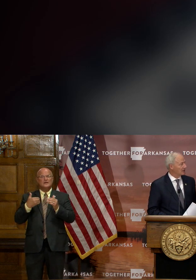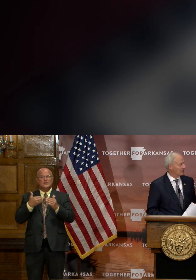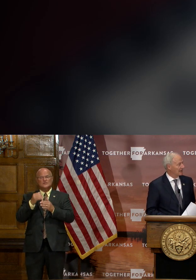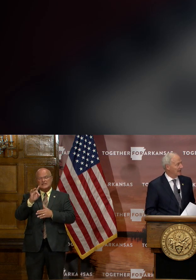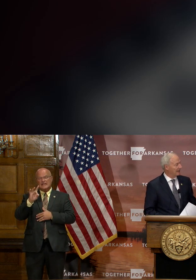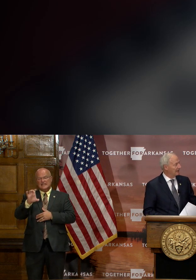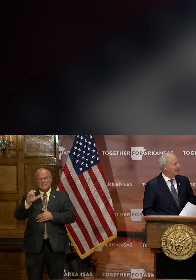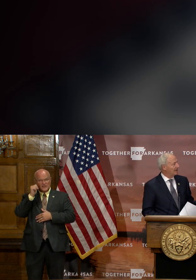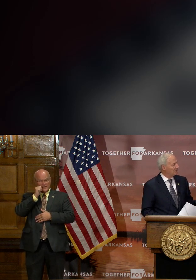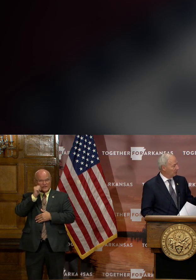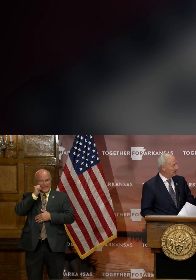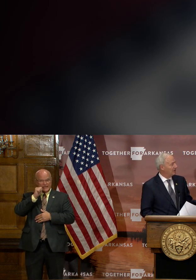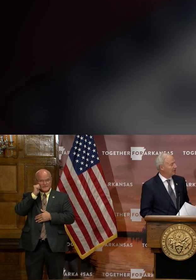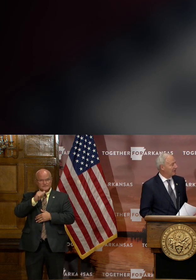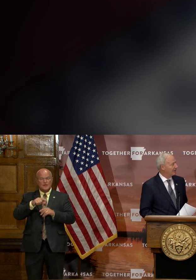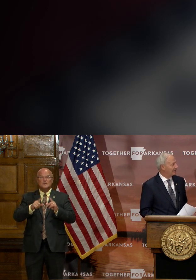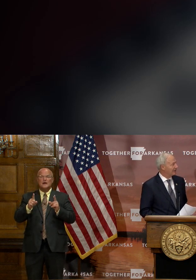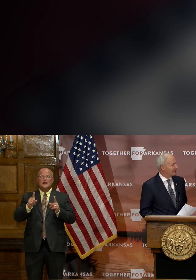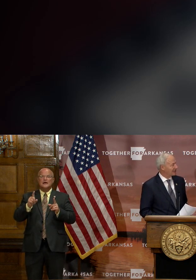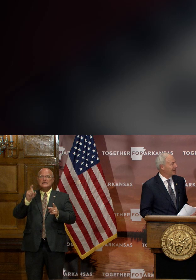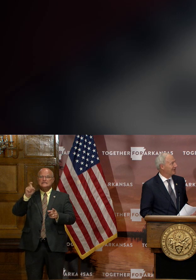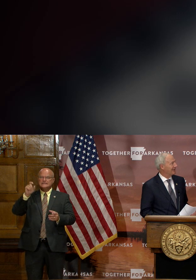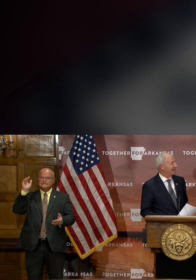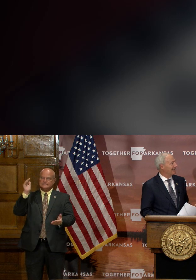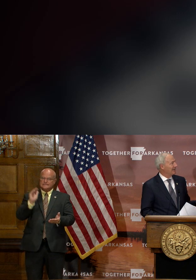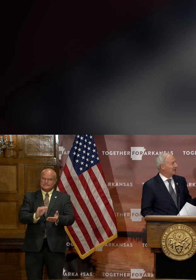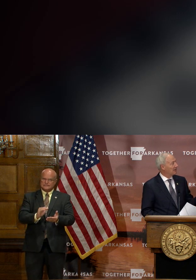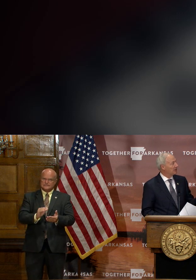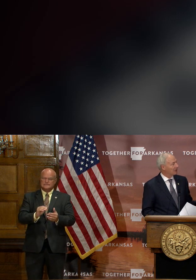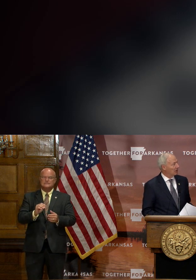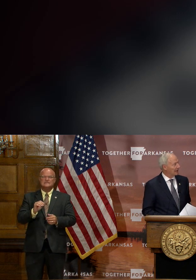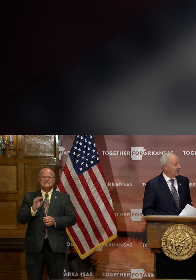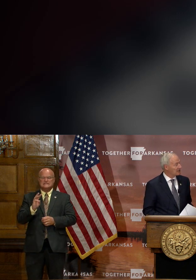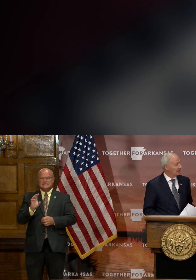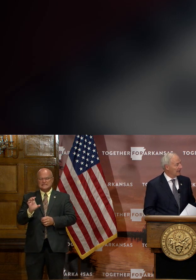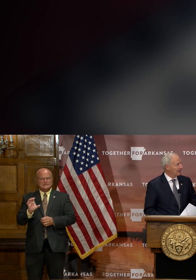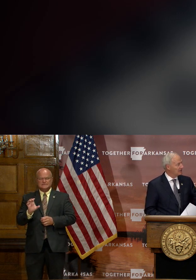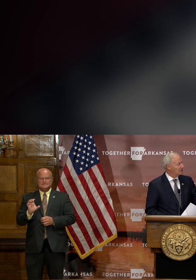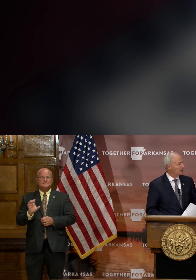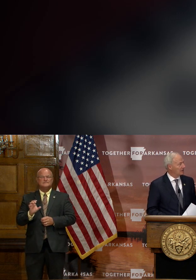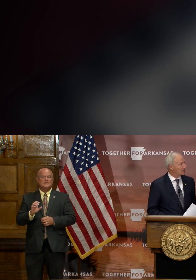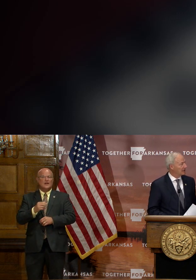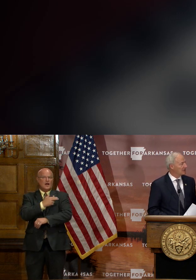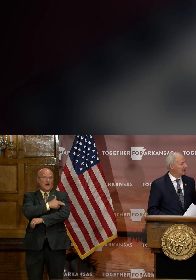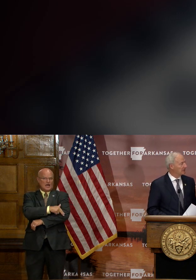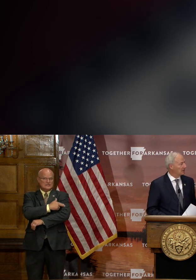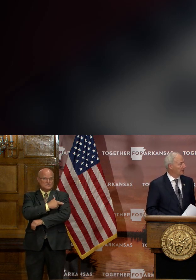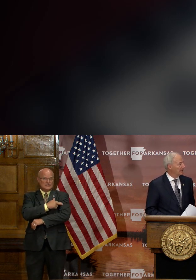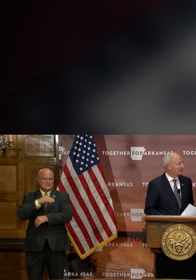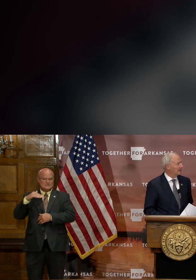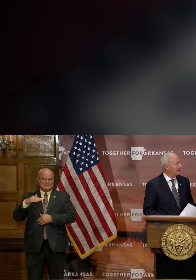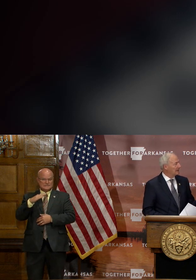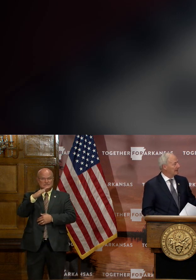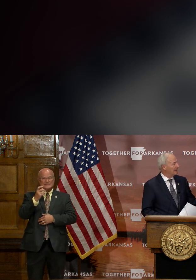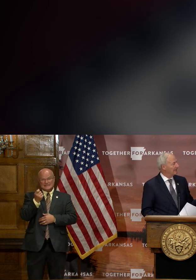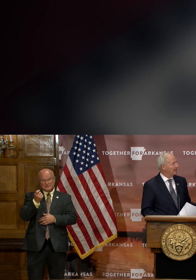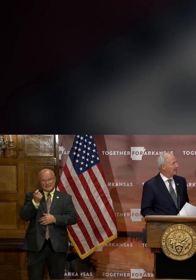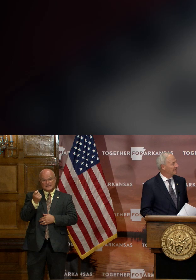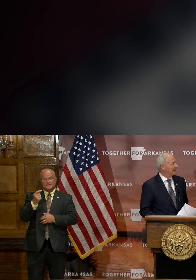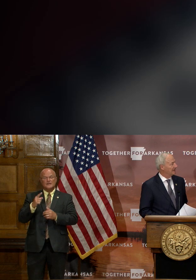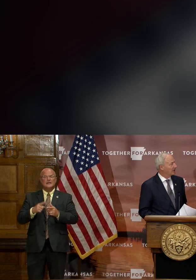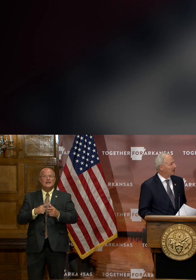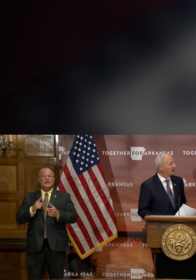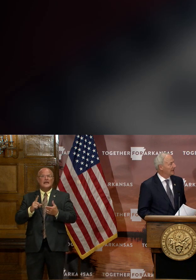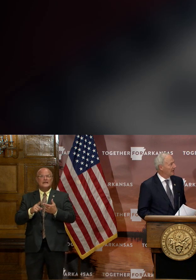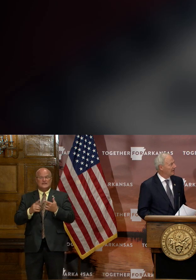800 cases a day. But we need to do better than the 600. The number of currently hospitalized, as you can see, is up a little bit. And